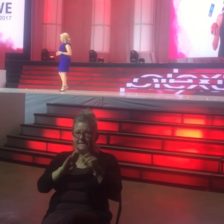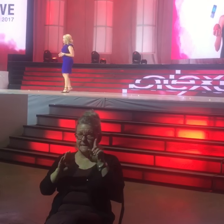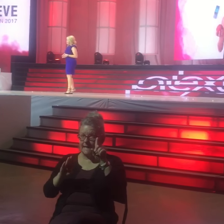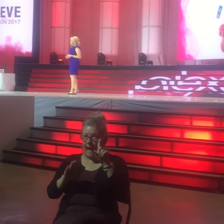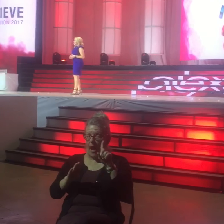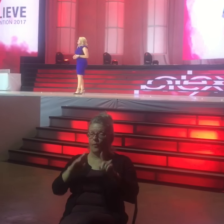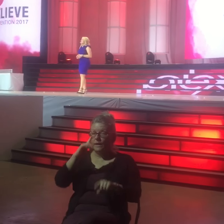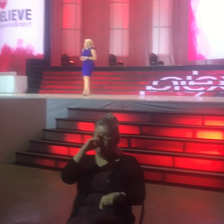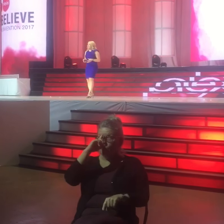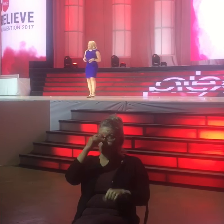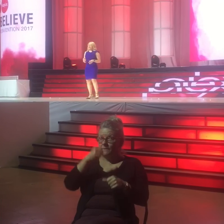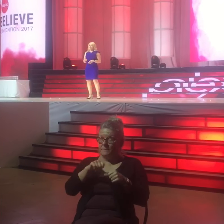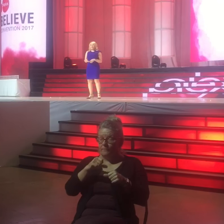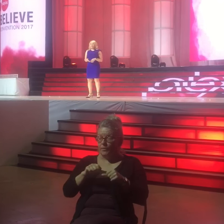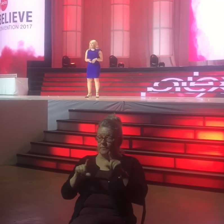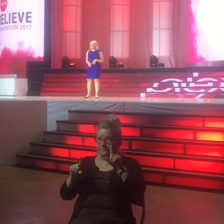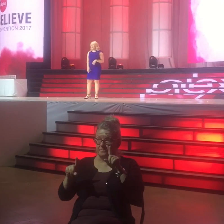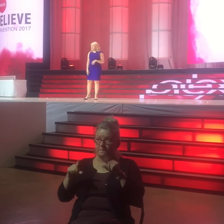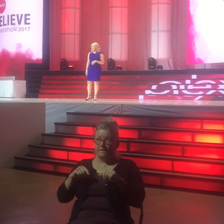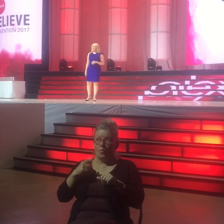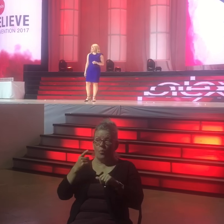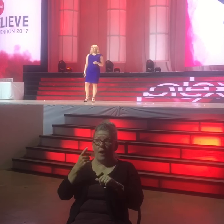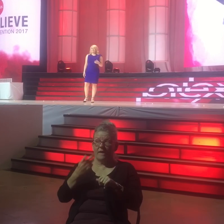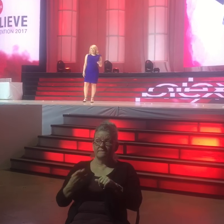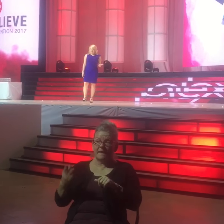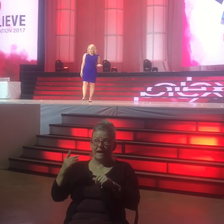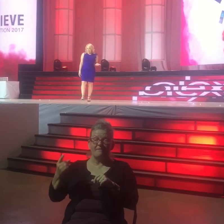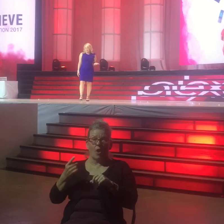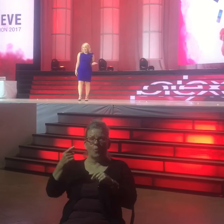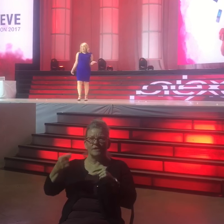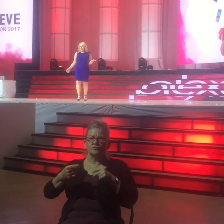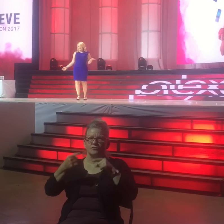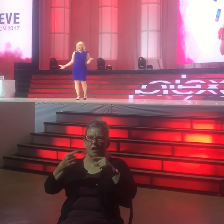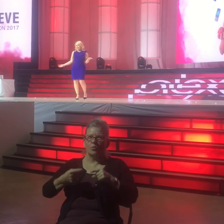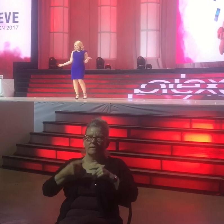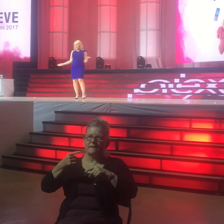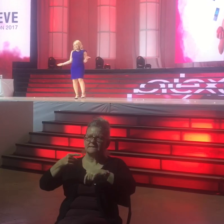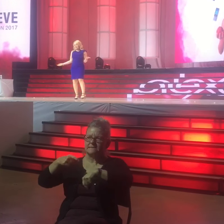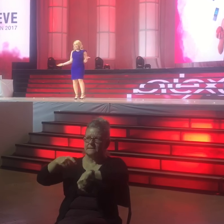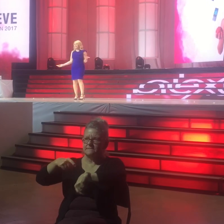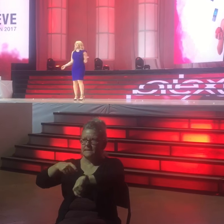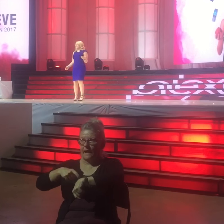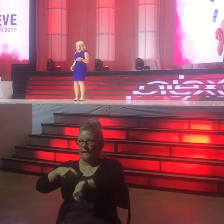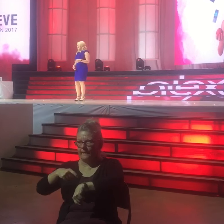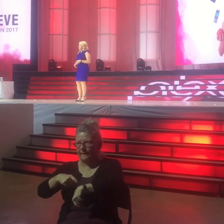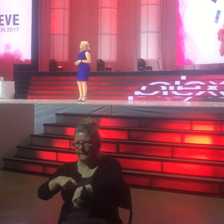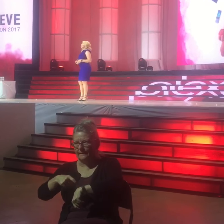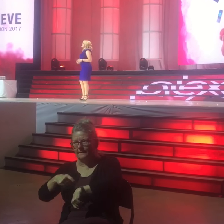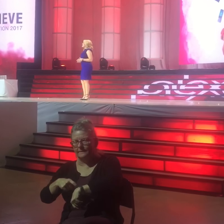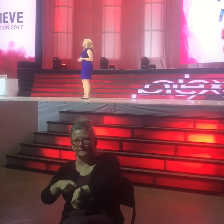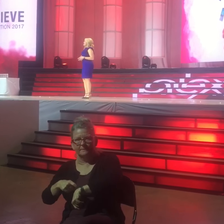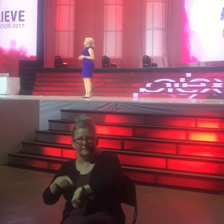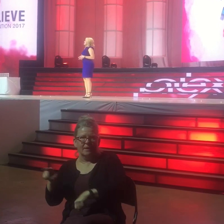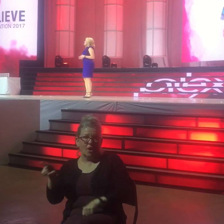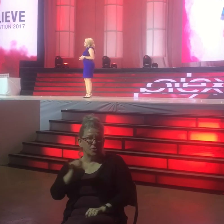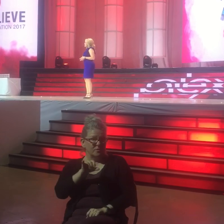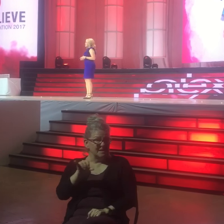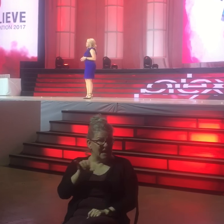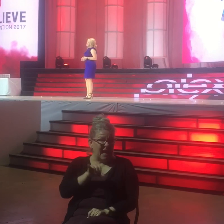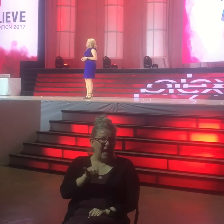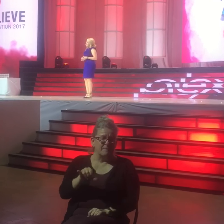success progressed, the thing that I always struggled with was time. Can anybody relate? It seemed like